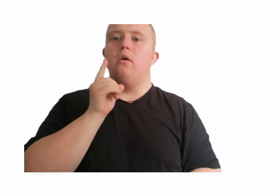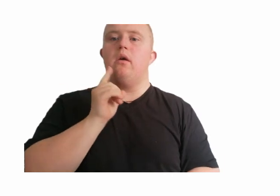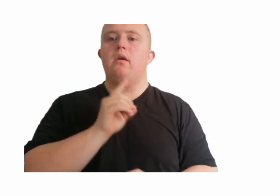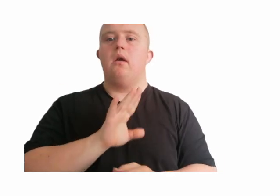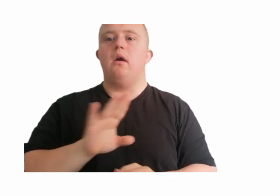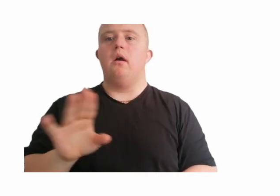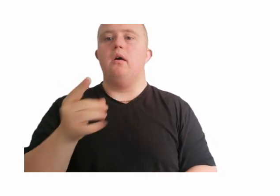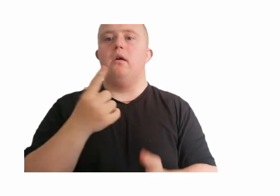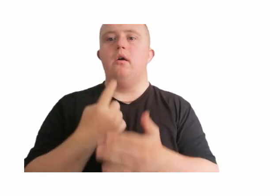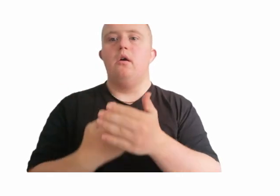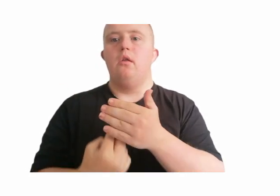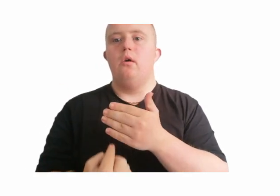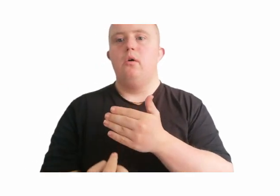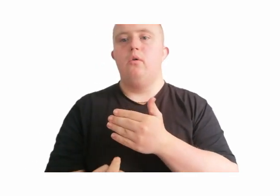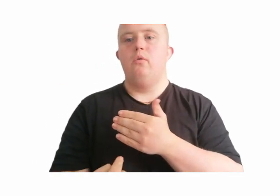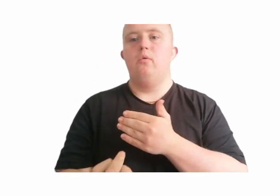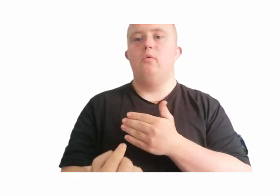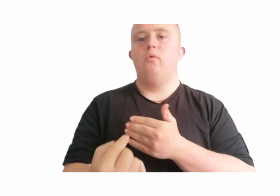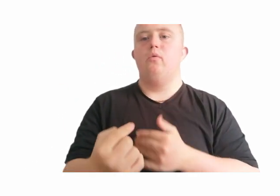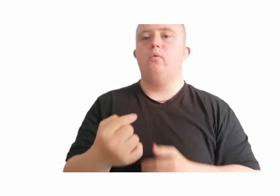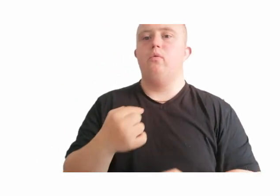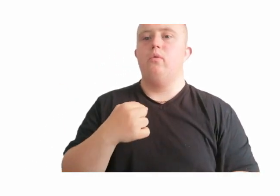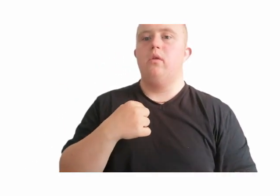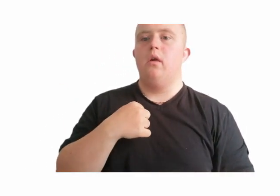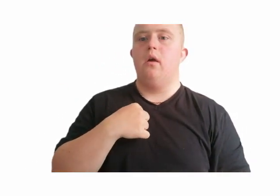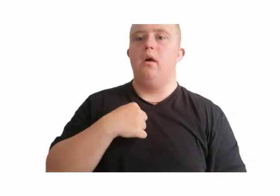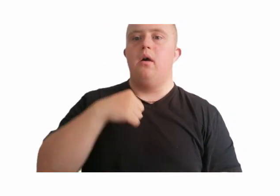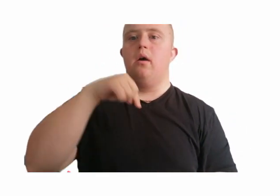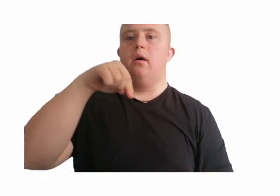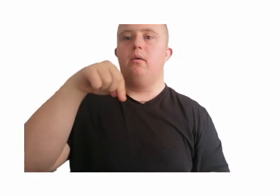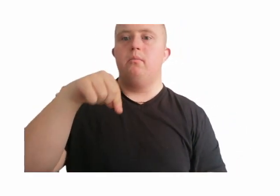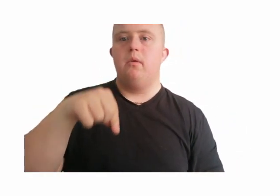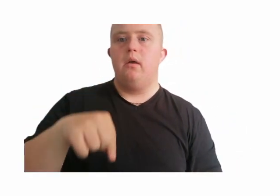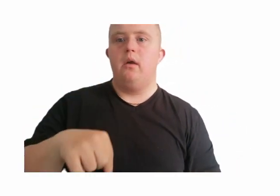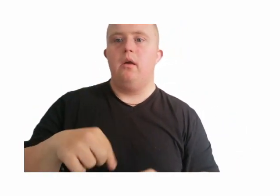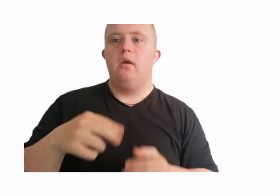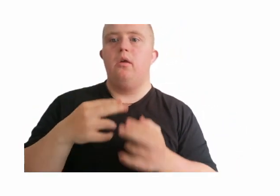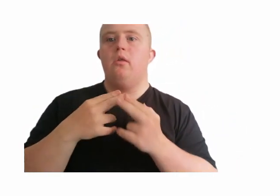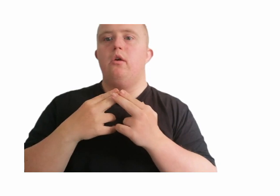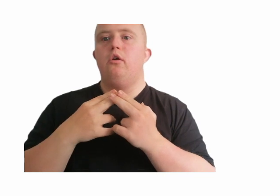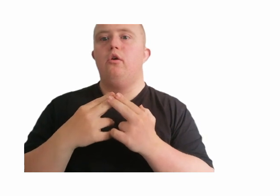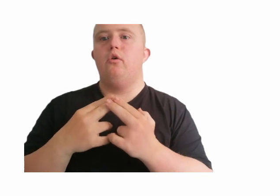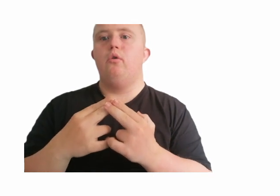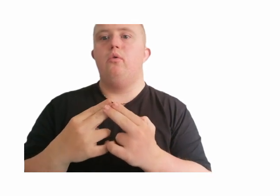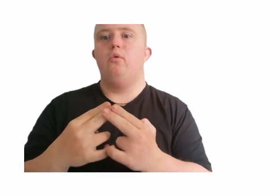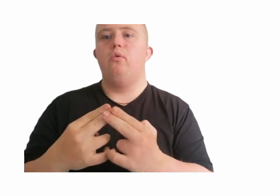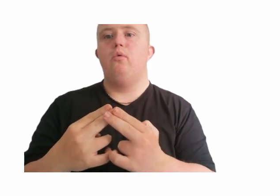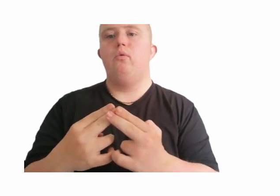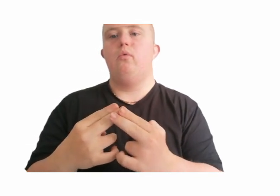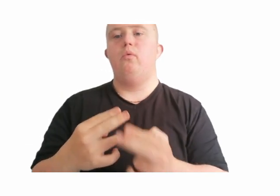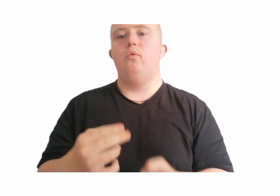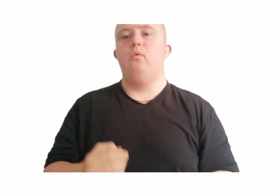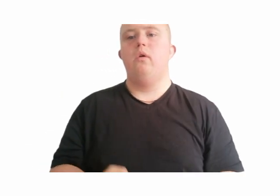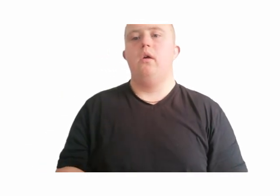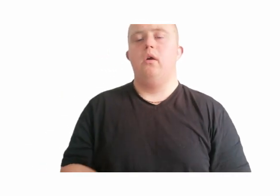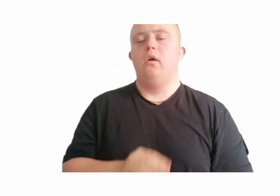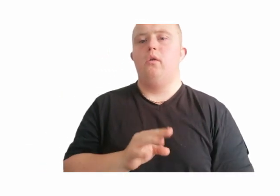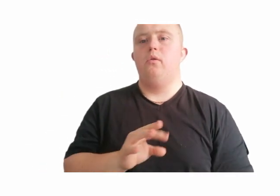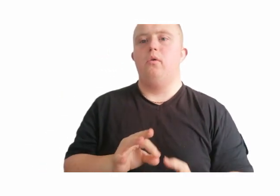I am here with you